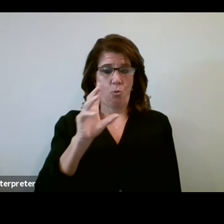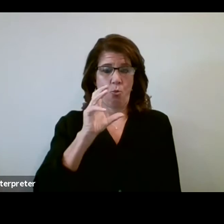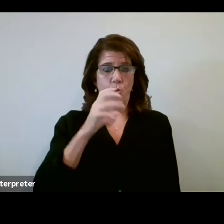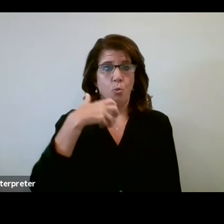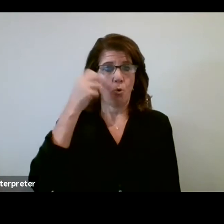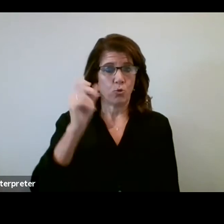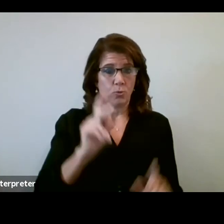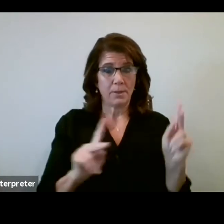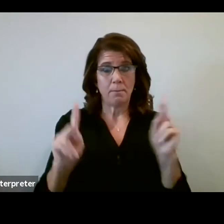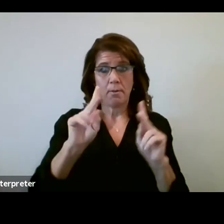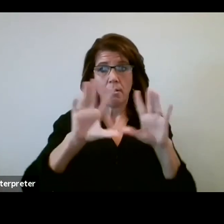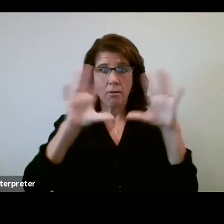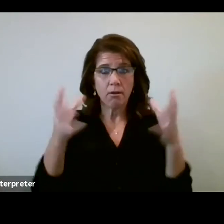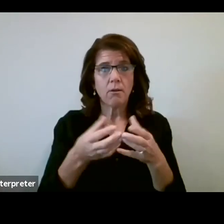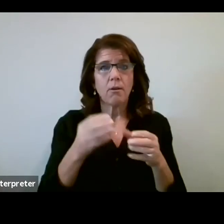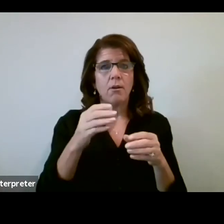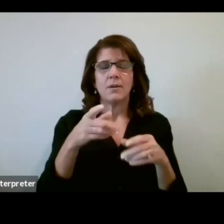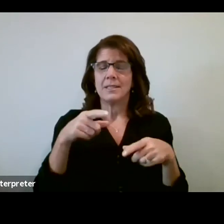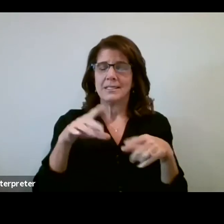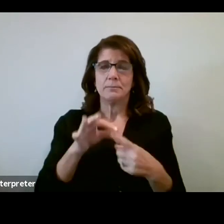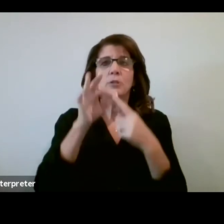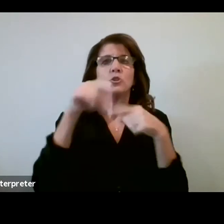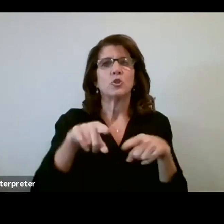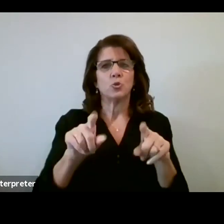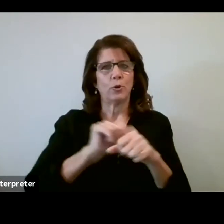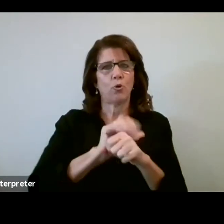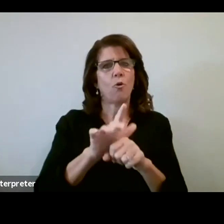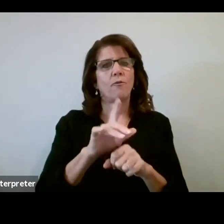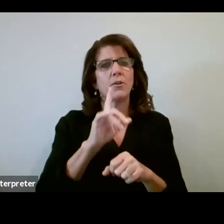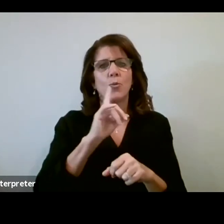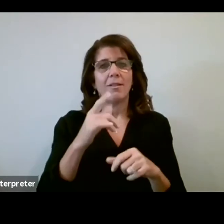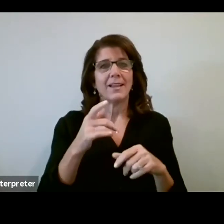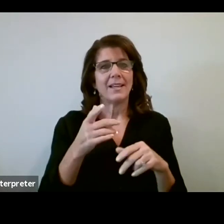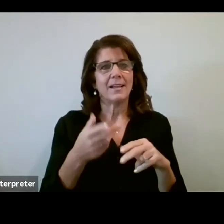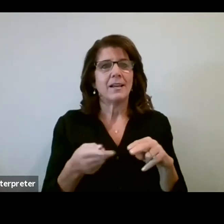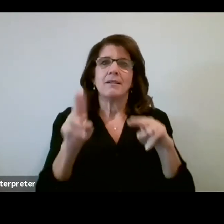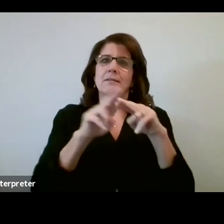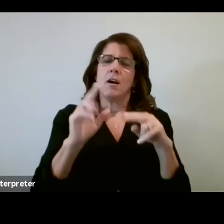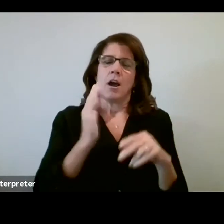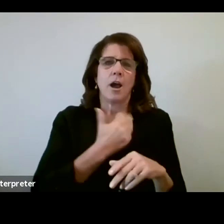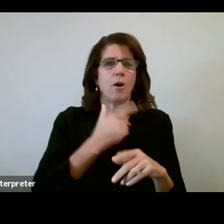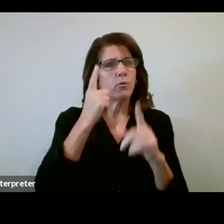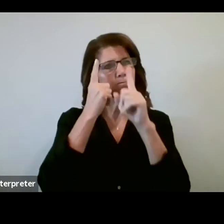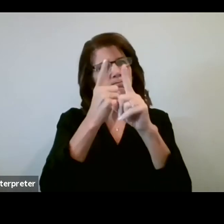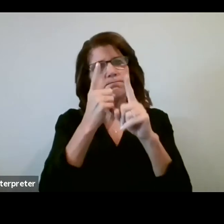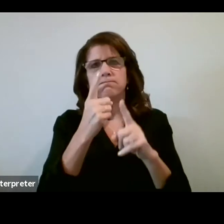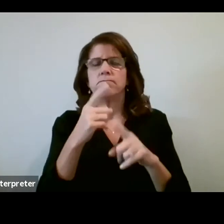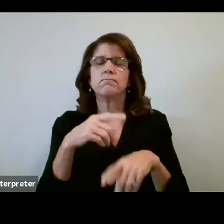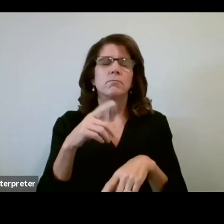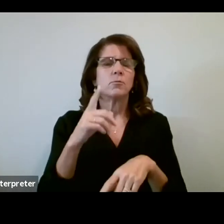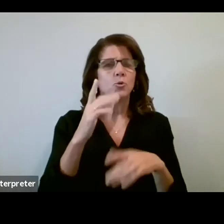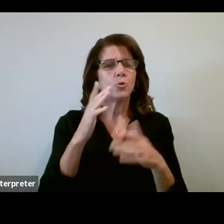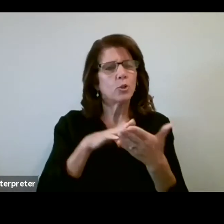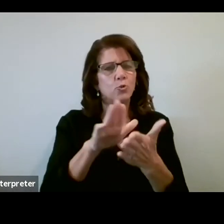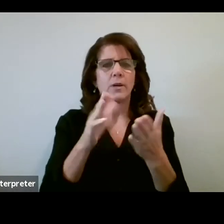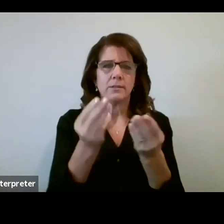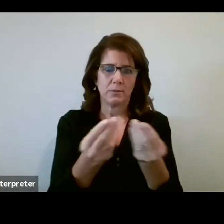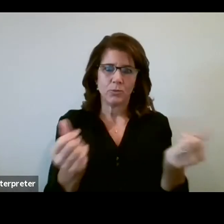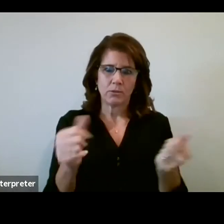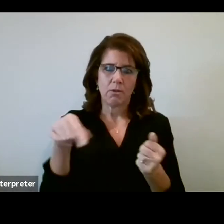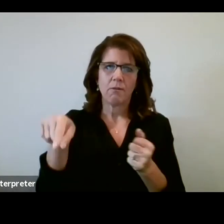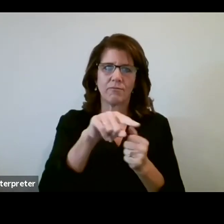persons globally throughout the COVID-19 pandemic has really only strengthened our resolve to address and help solve these